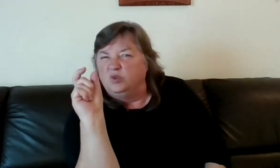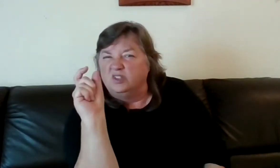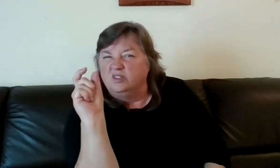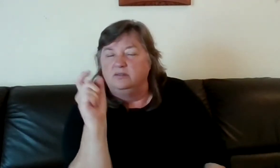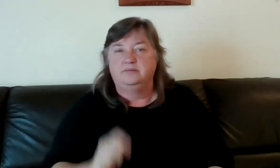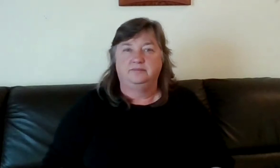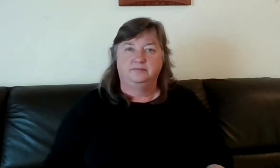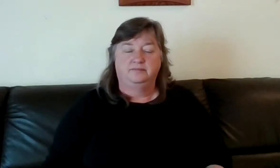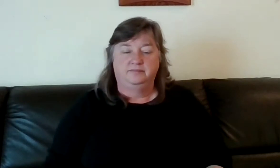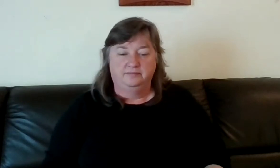short.